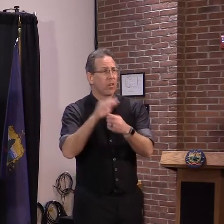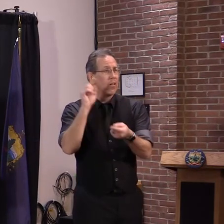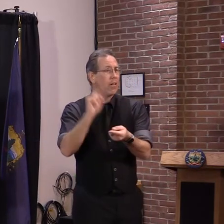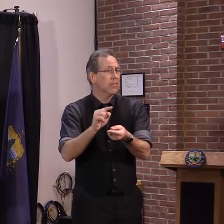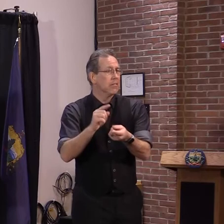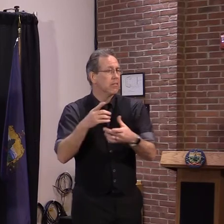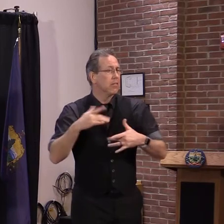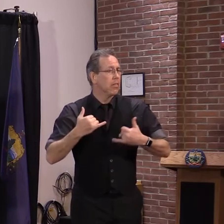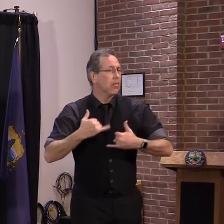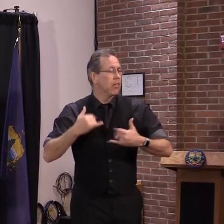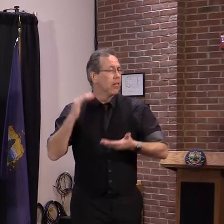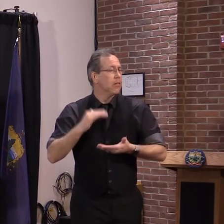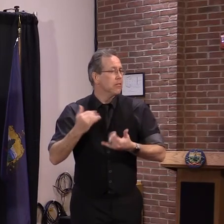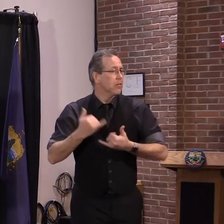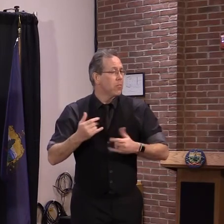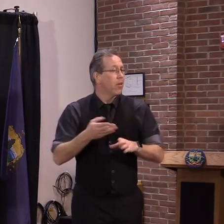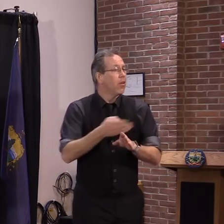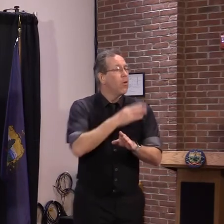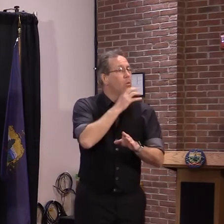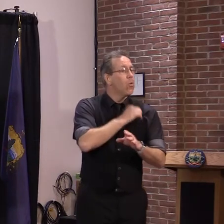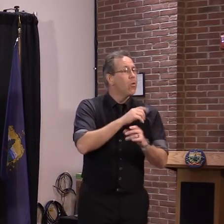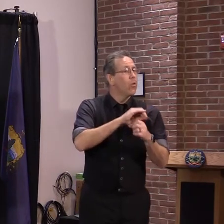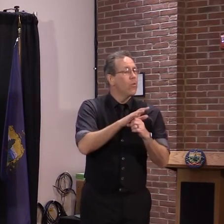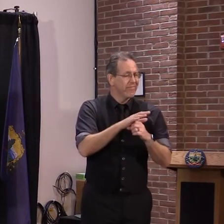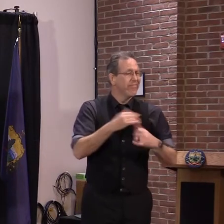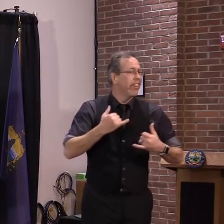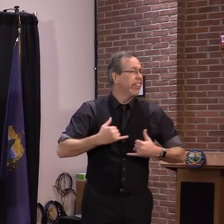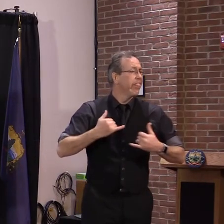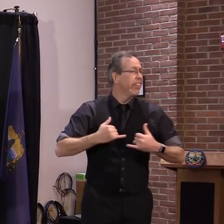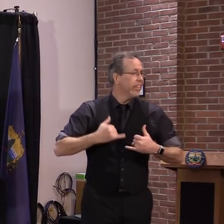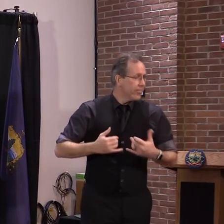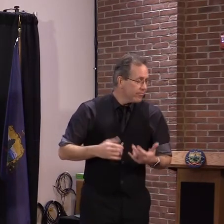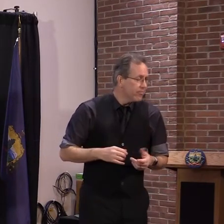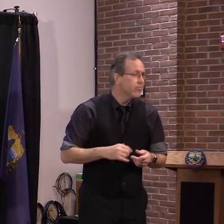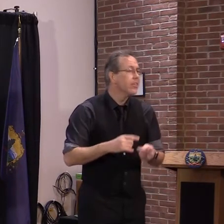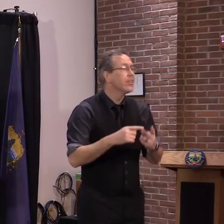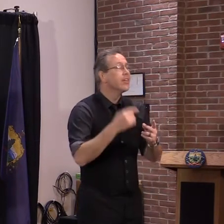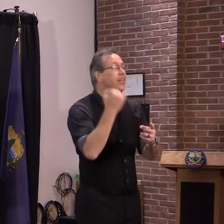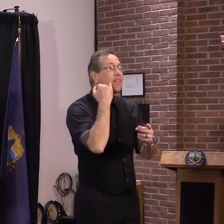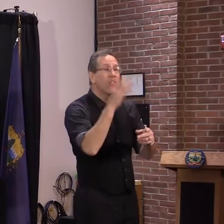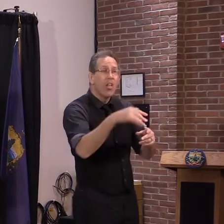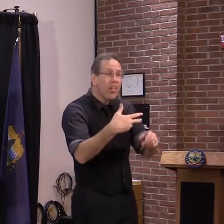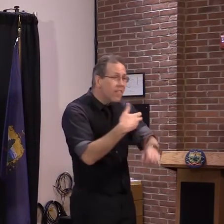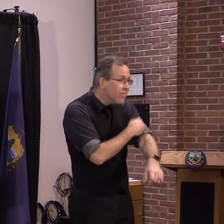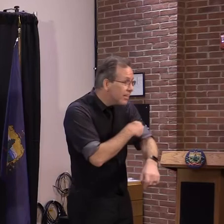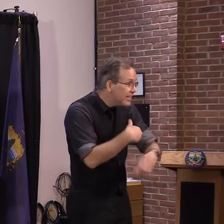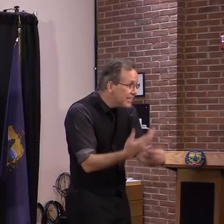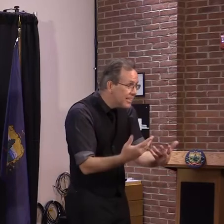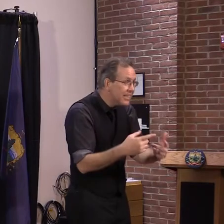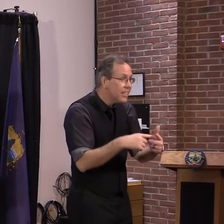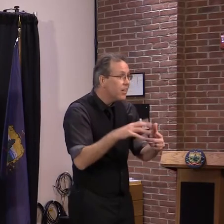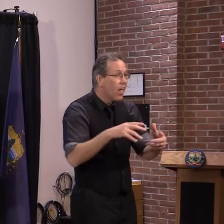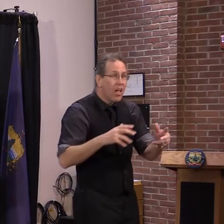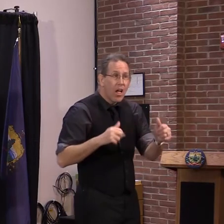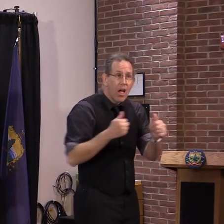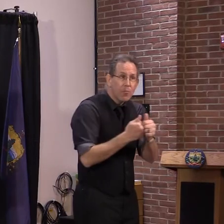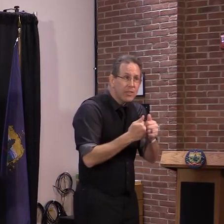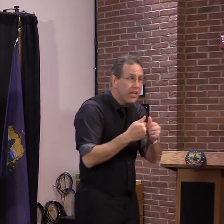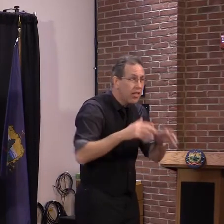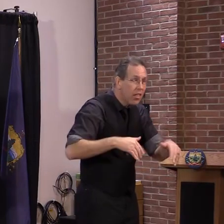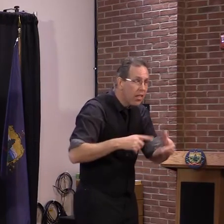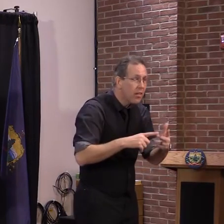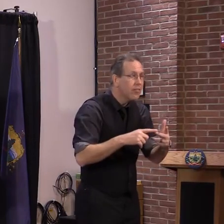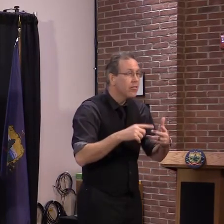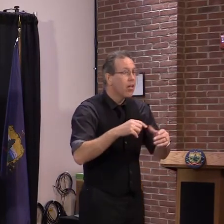in time. So if you have not taken the opportunity to either get vaccinated or to become up to date and fully protected on